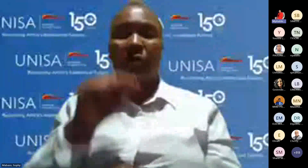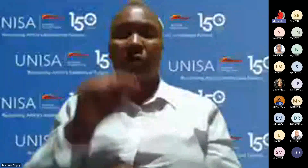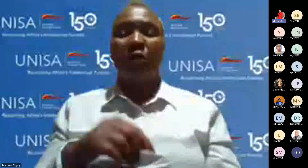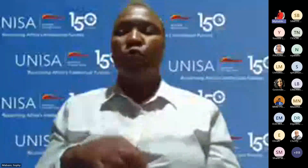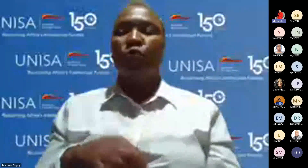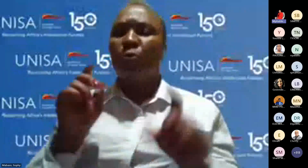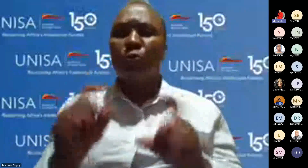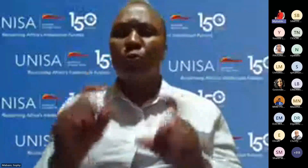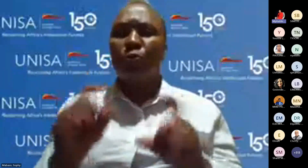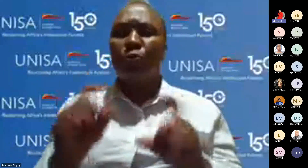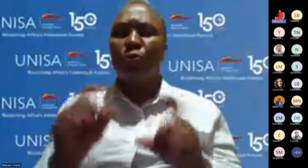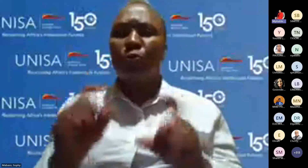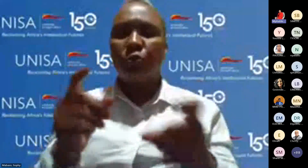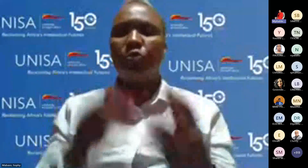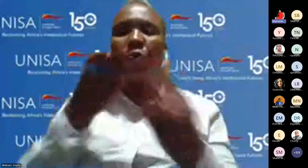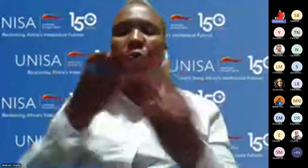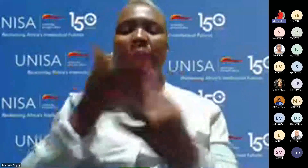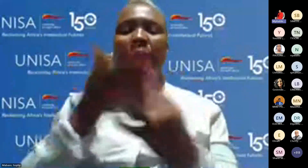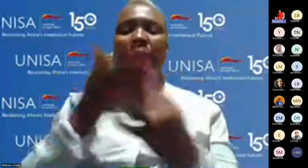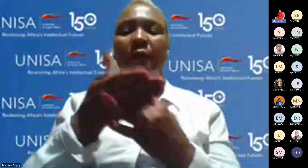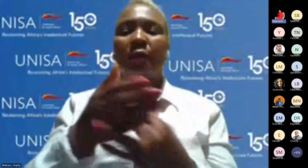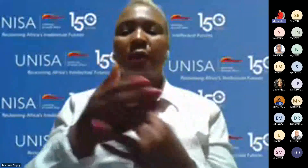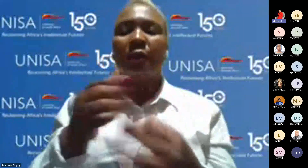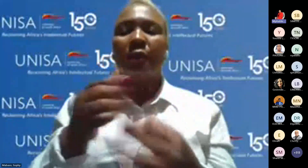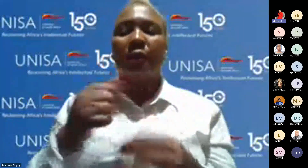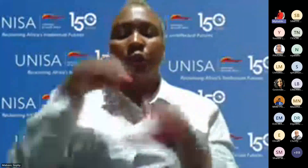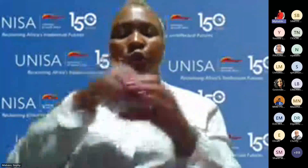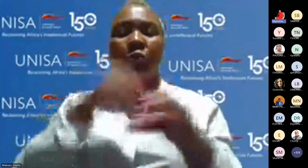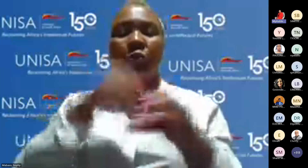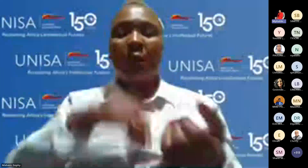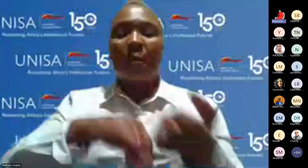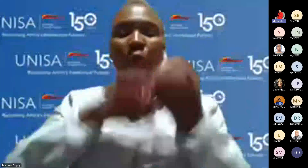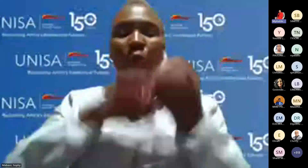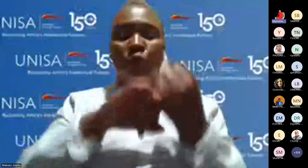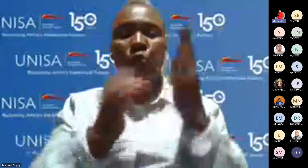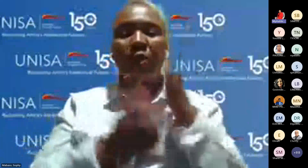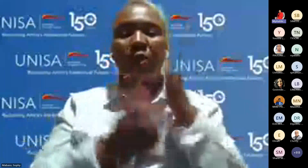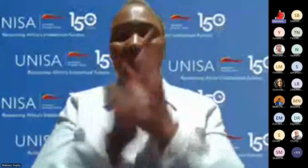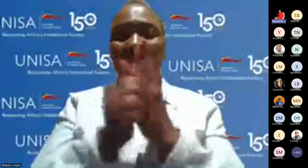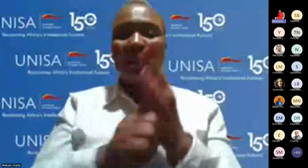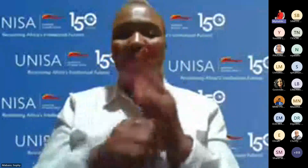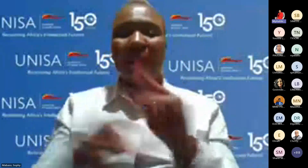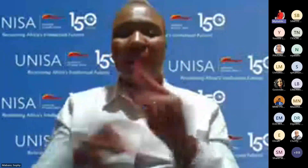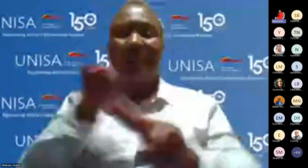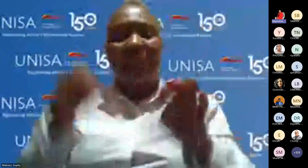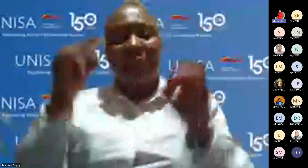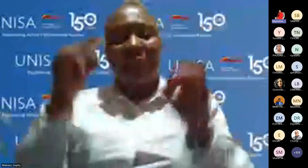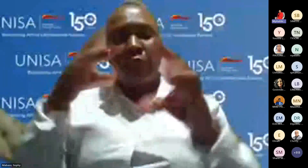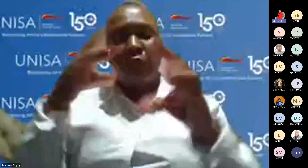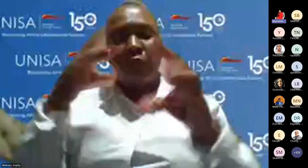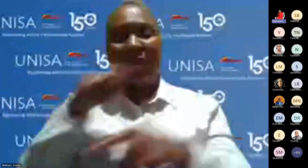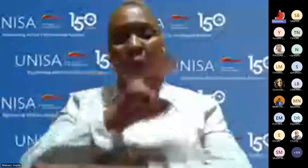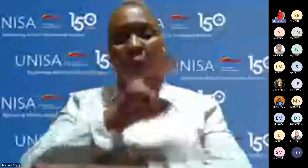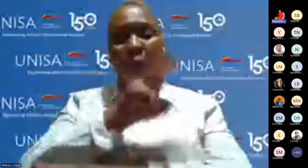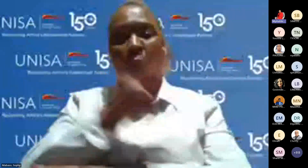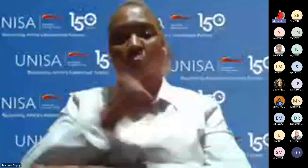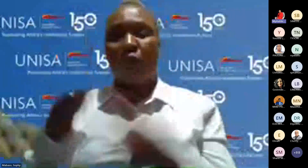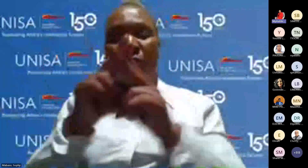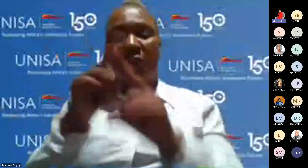to log into the module site. Check the information on the website, on the UNISA website. There